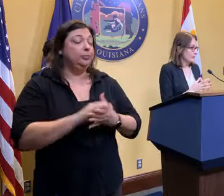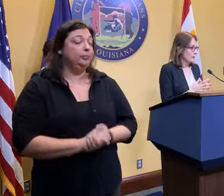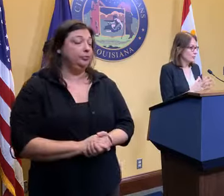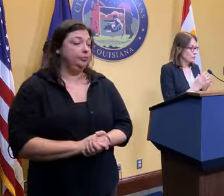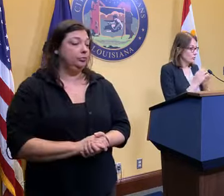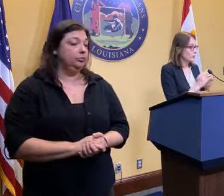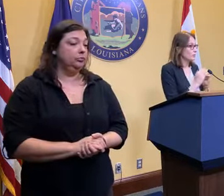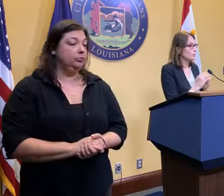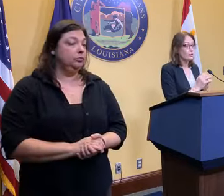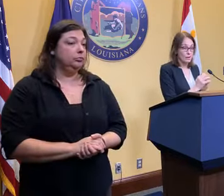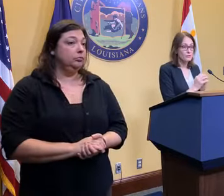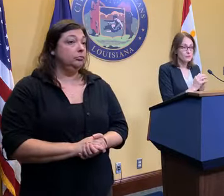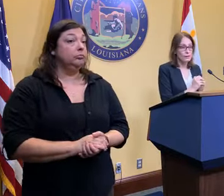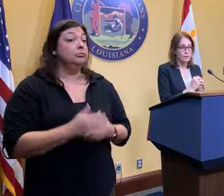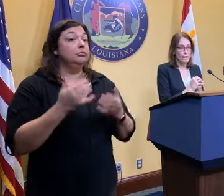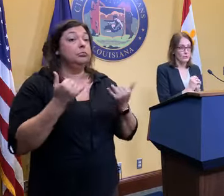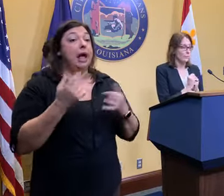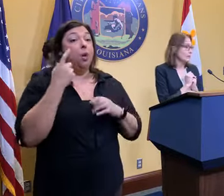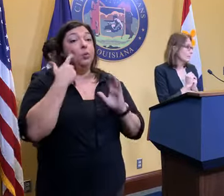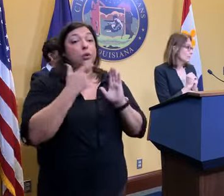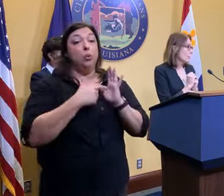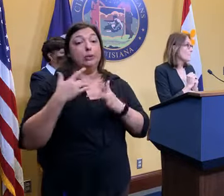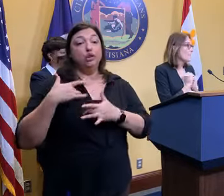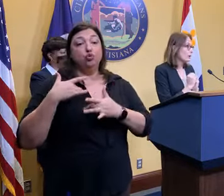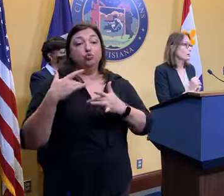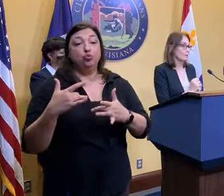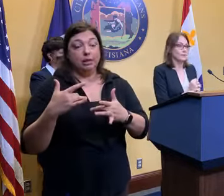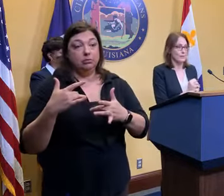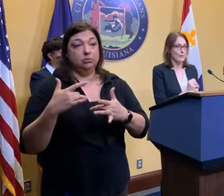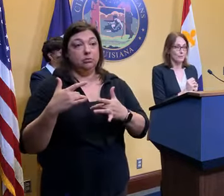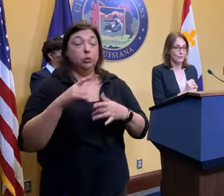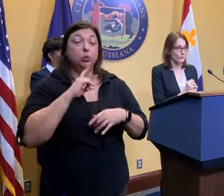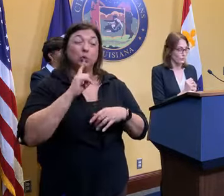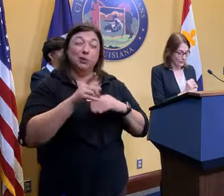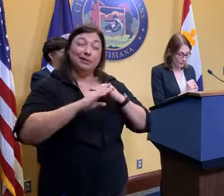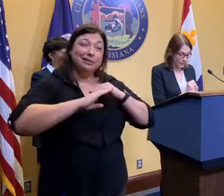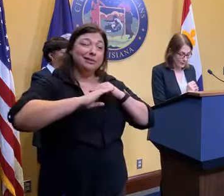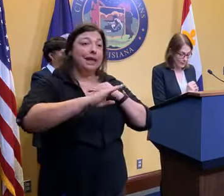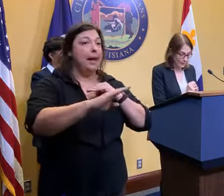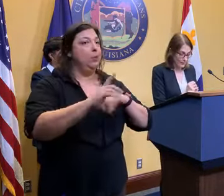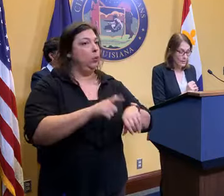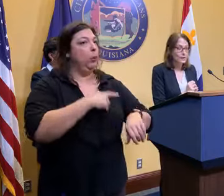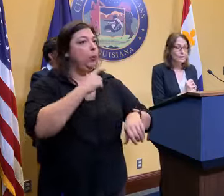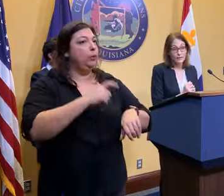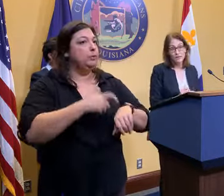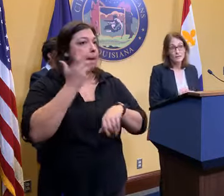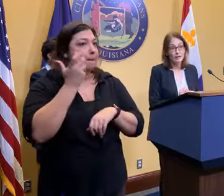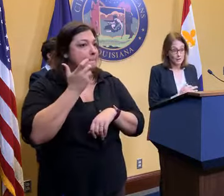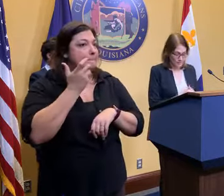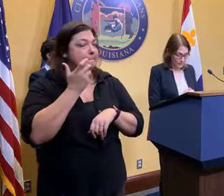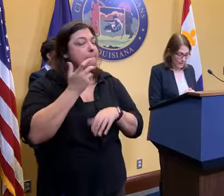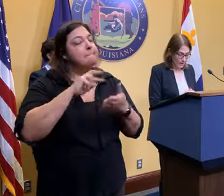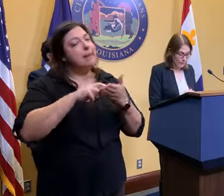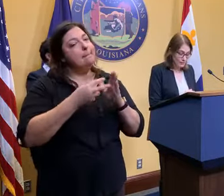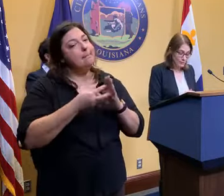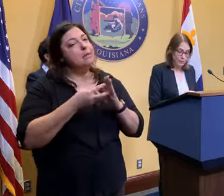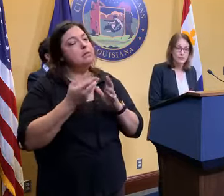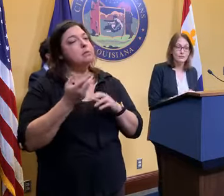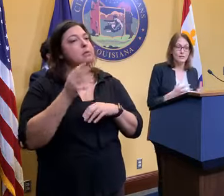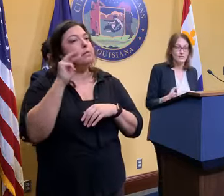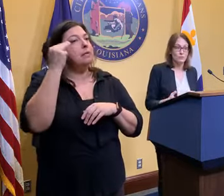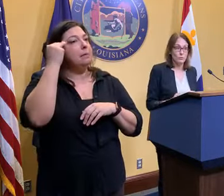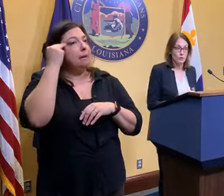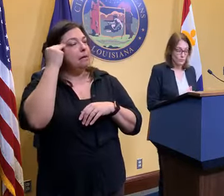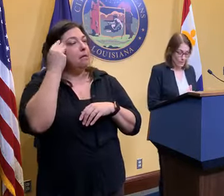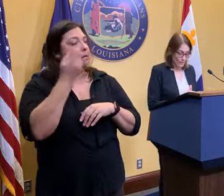this, because our general trends have been remarkably stable for a very long time, that does allow us, as the mayor said, to move